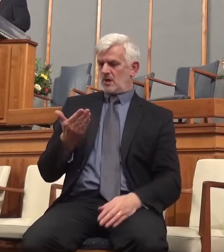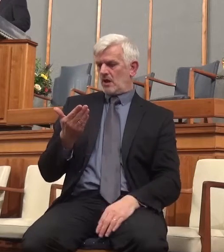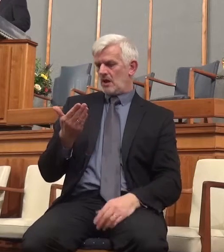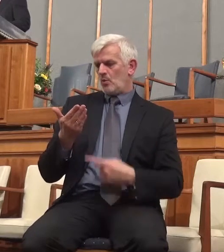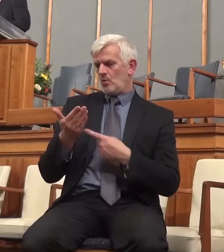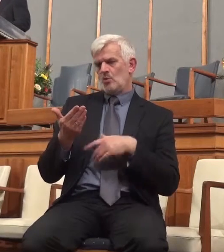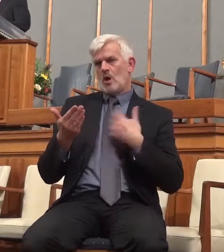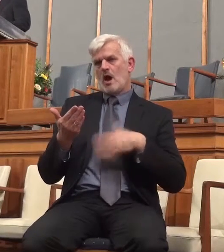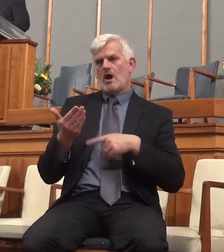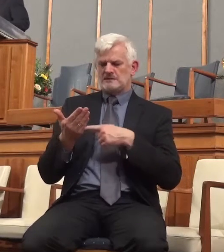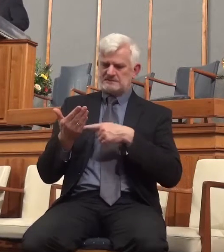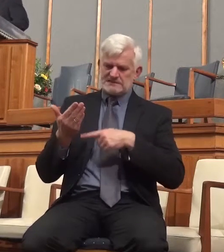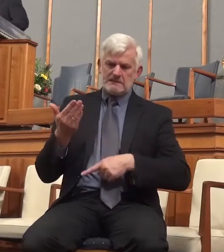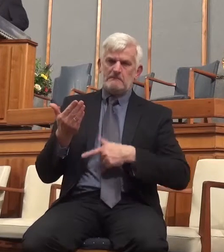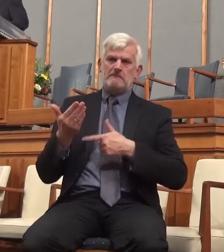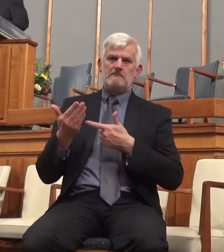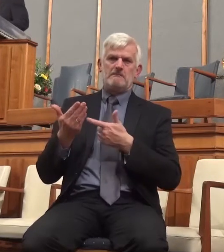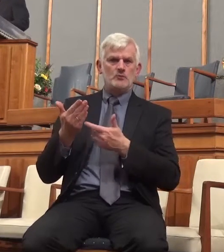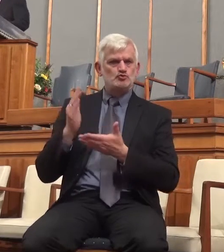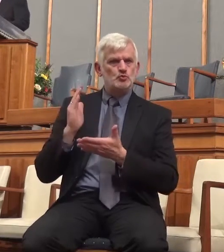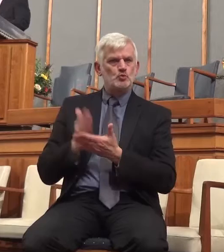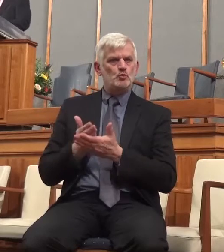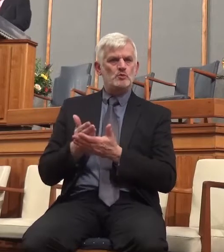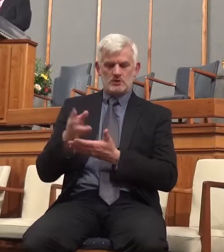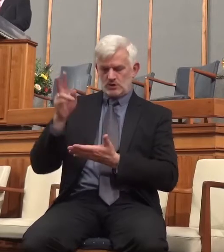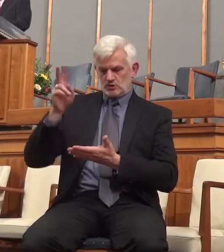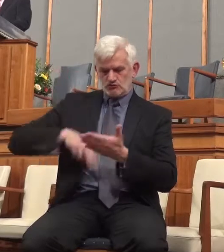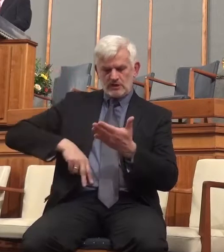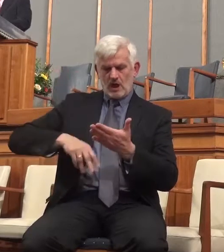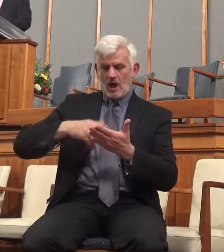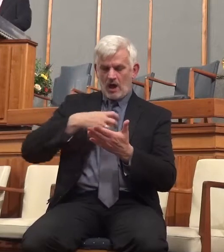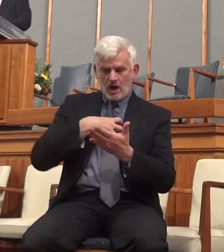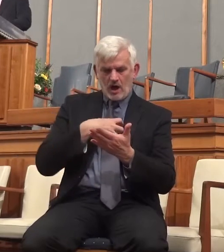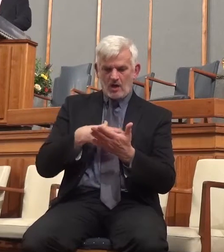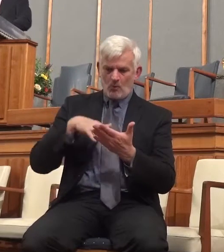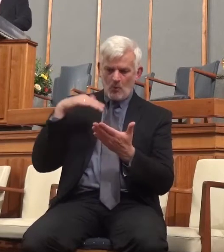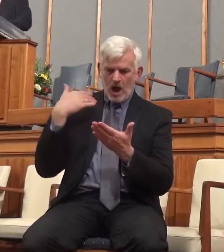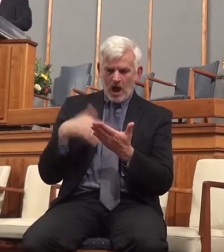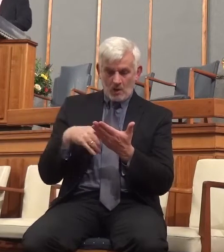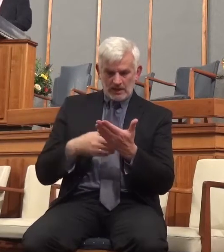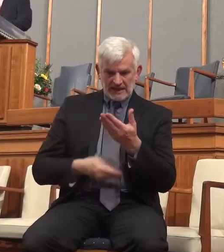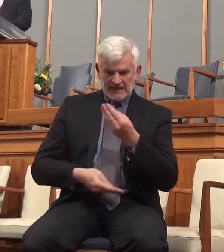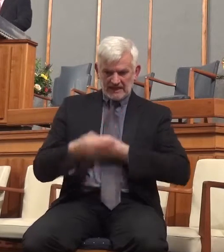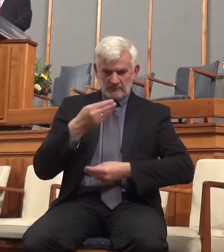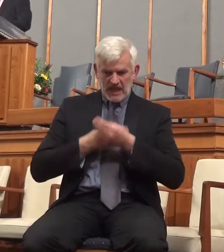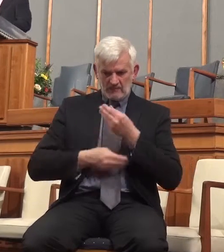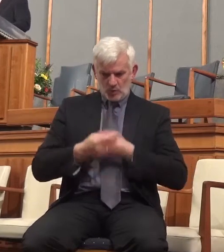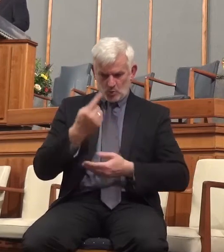is authentic, and you come to be amazed at it and astonished at what it tells you about yourself,